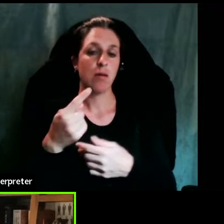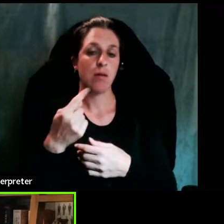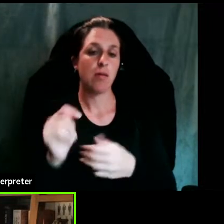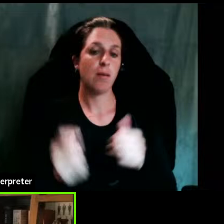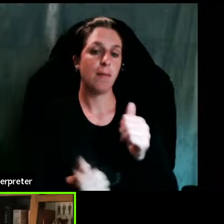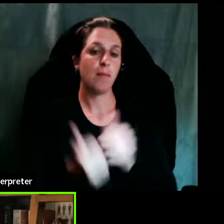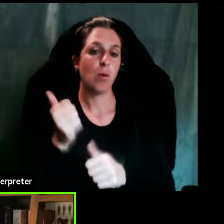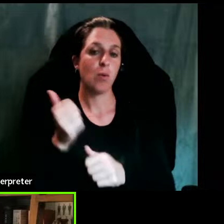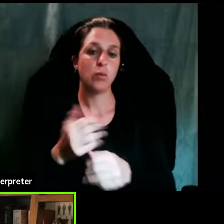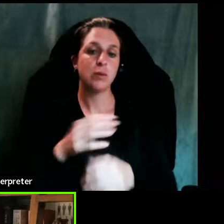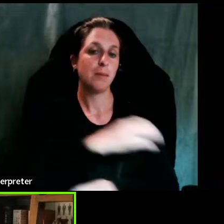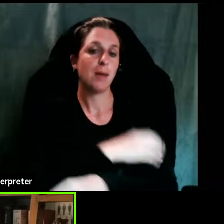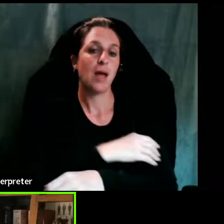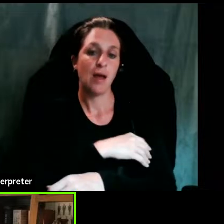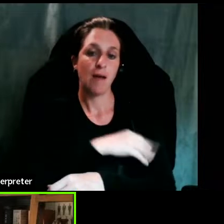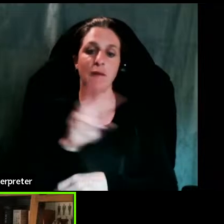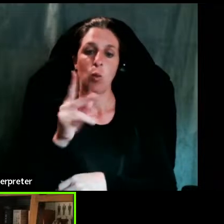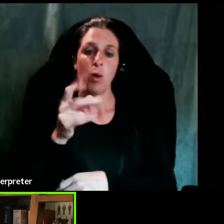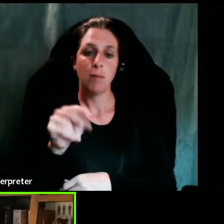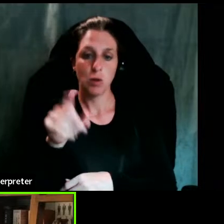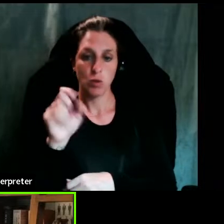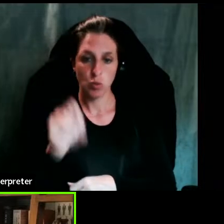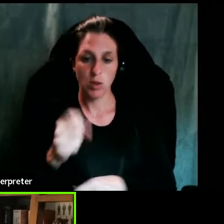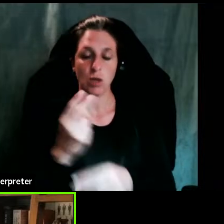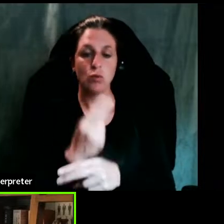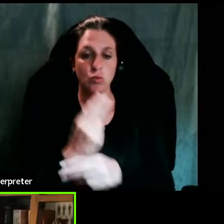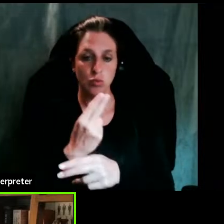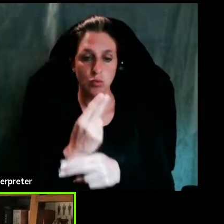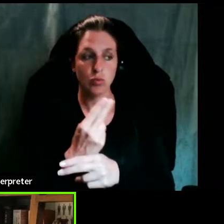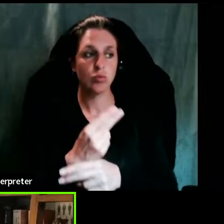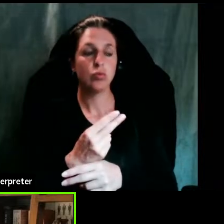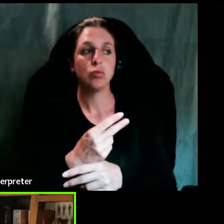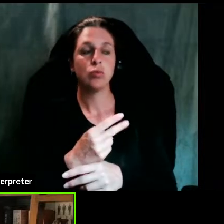weapon which you can use to see change in the world.